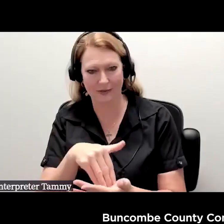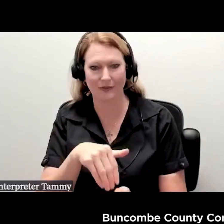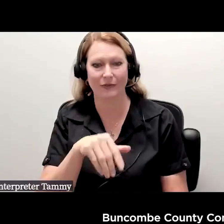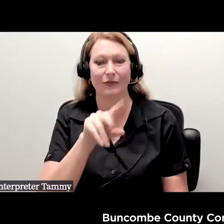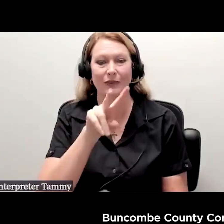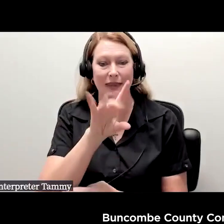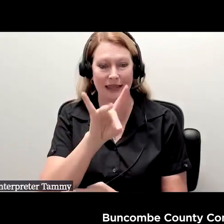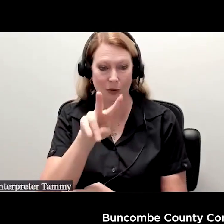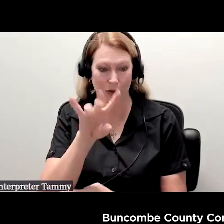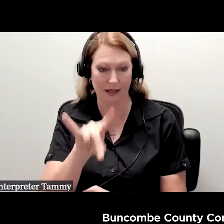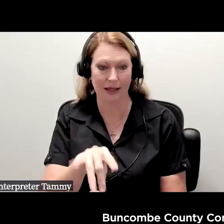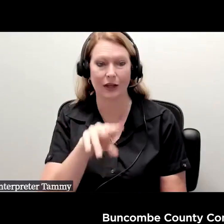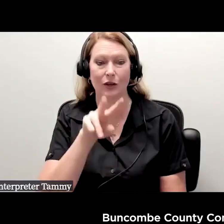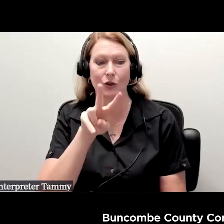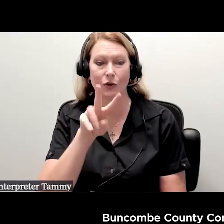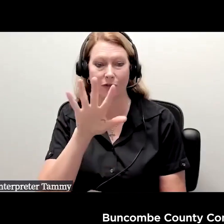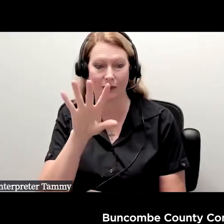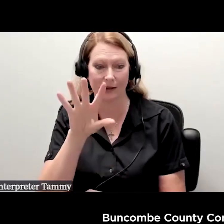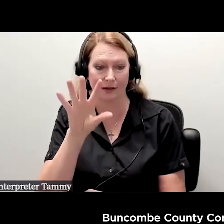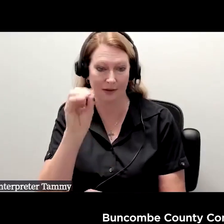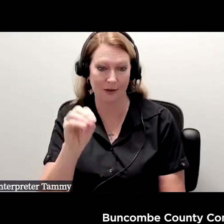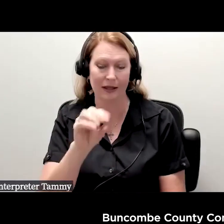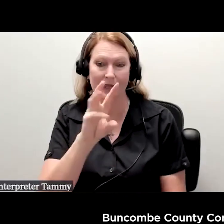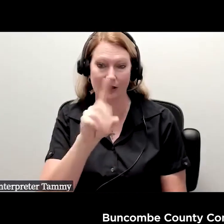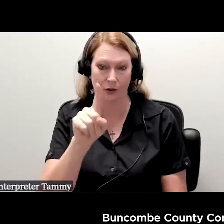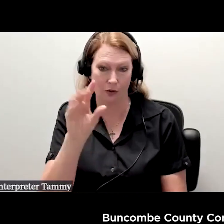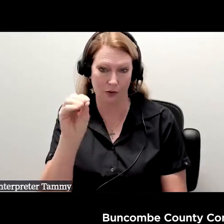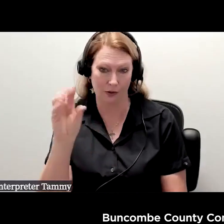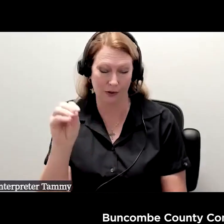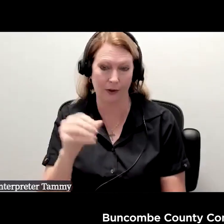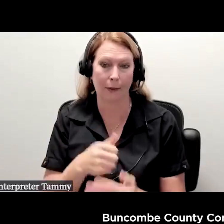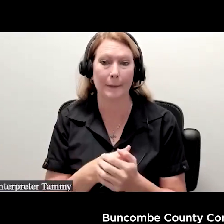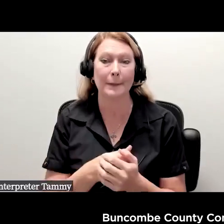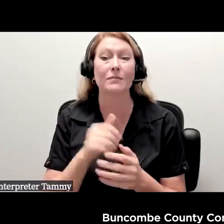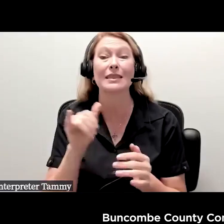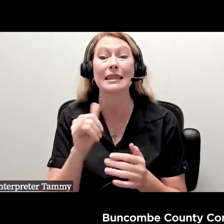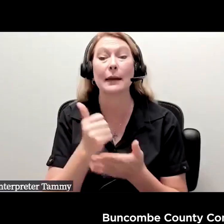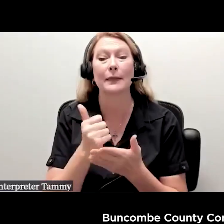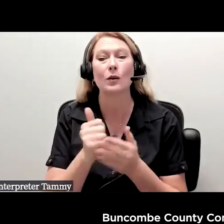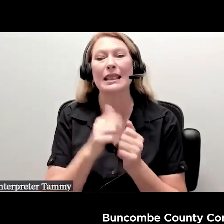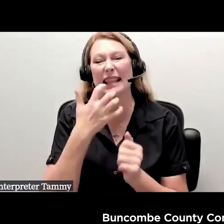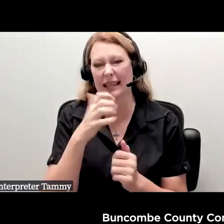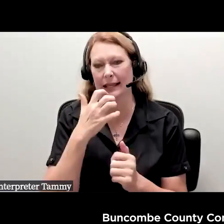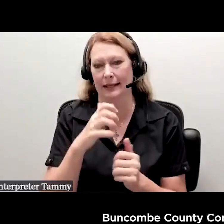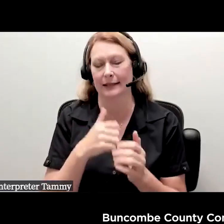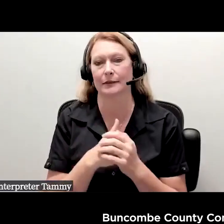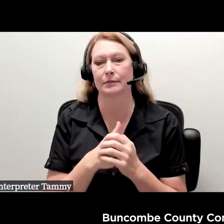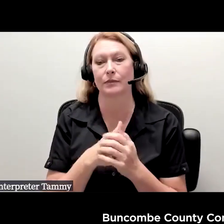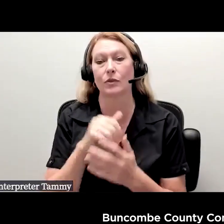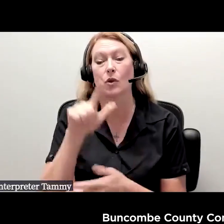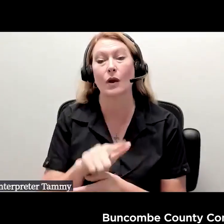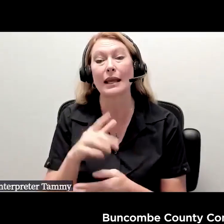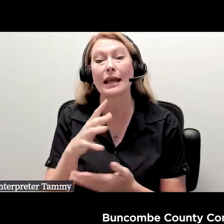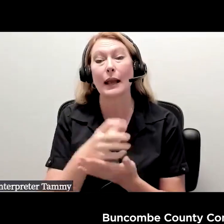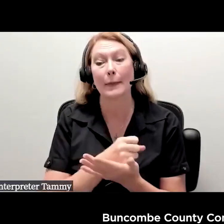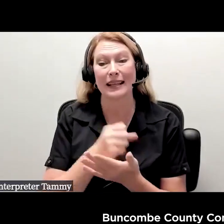828-250-6100. And now information on a program that can help with heating bills. The Low-Income Energy Assistance